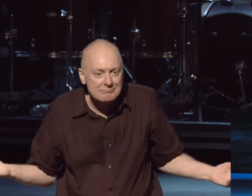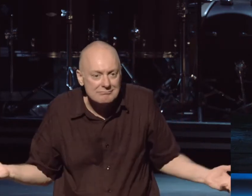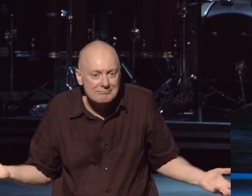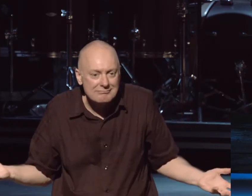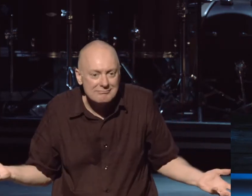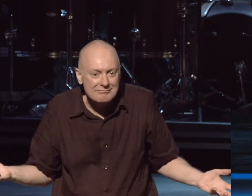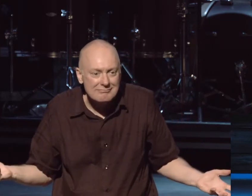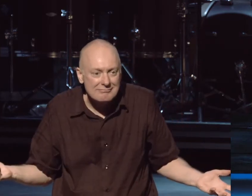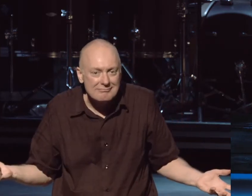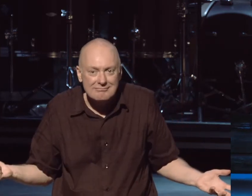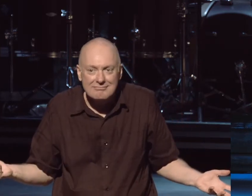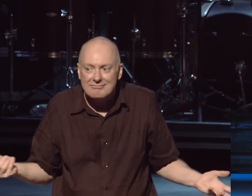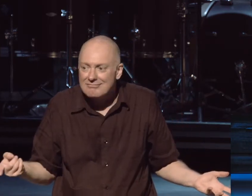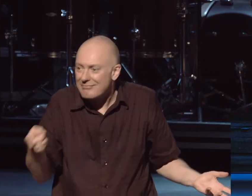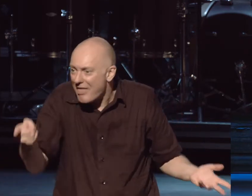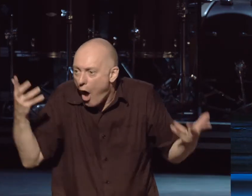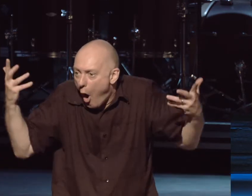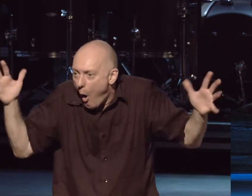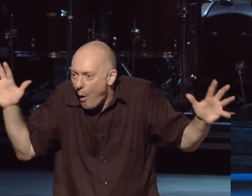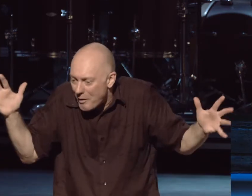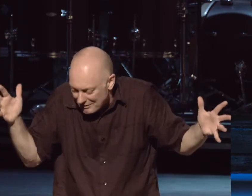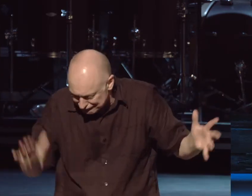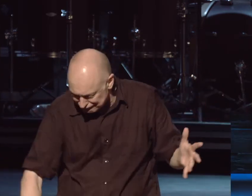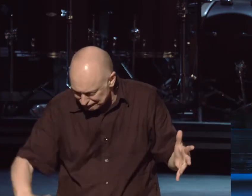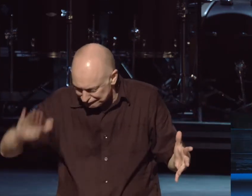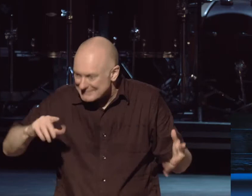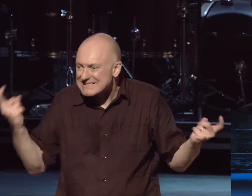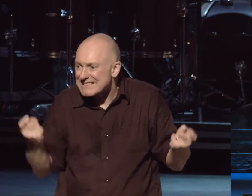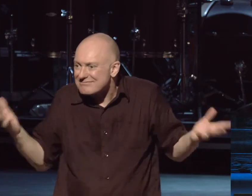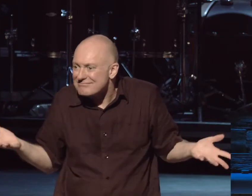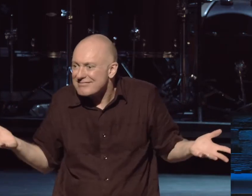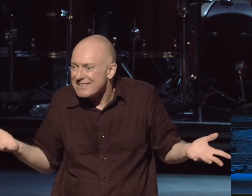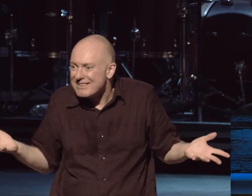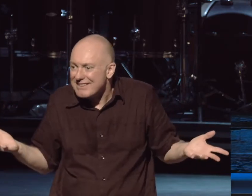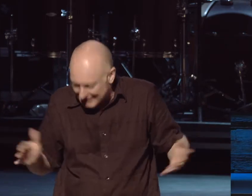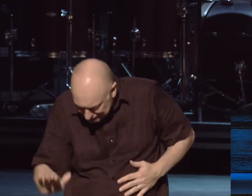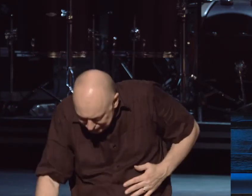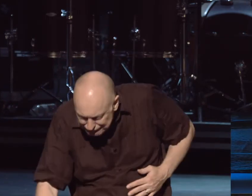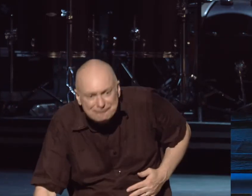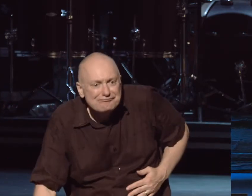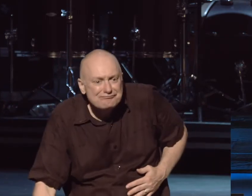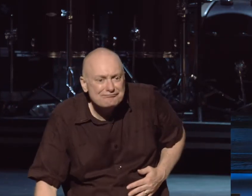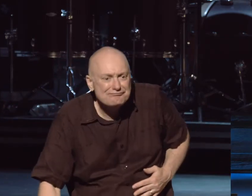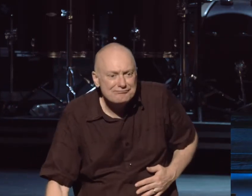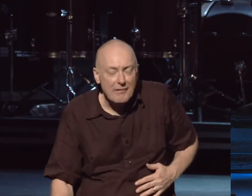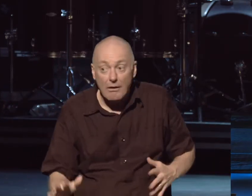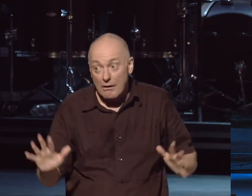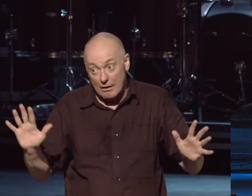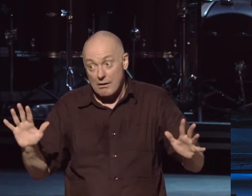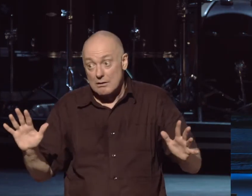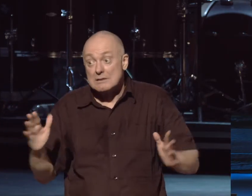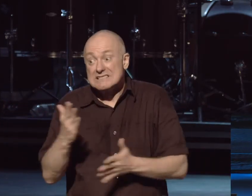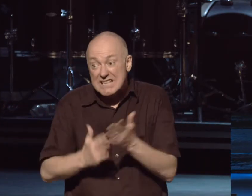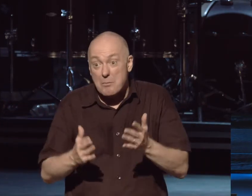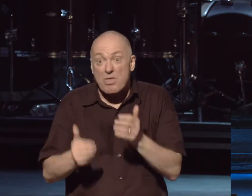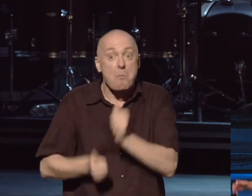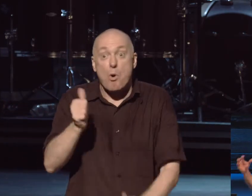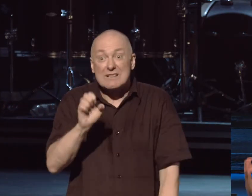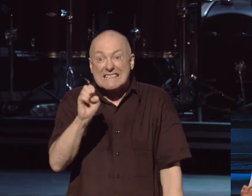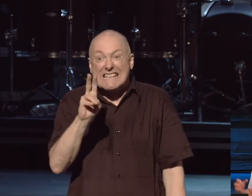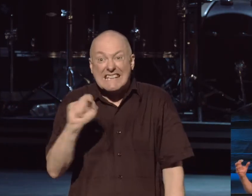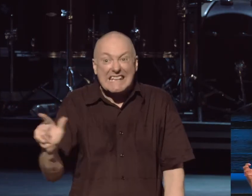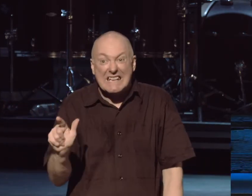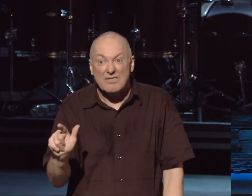They just get that on their own. Little toddlers can be some of the most egomaniac, self-centered,